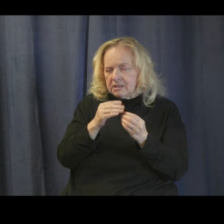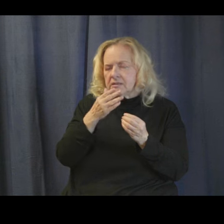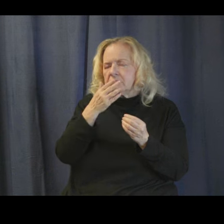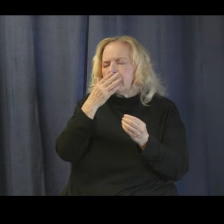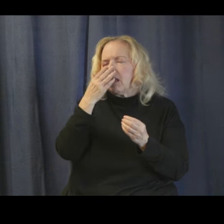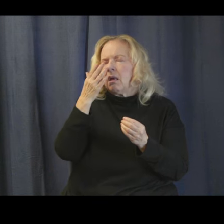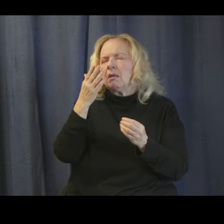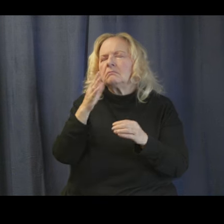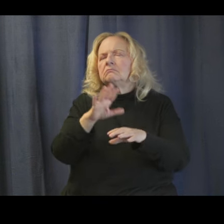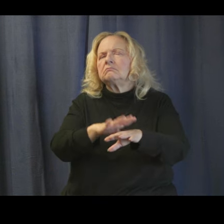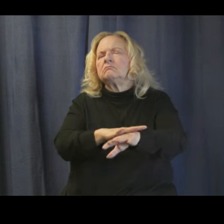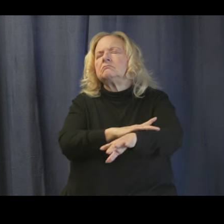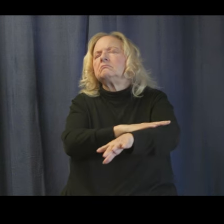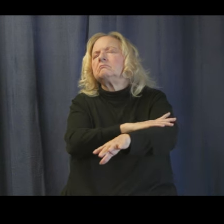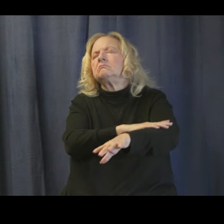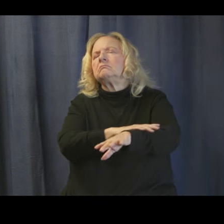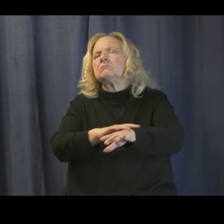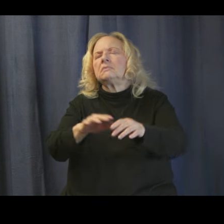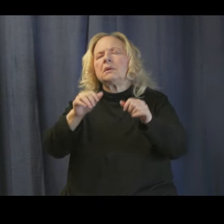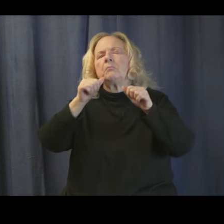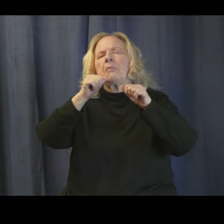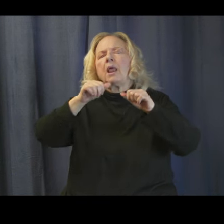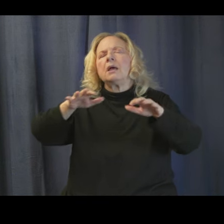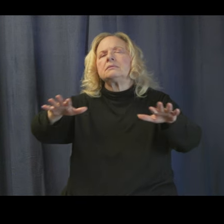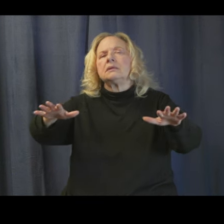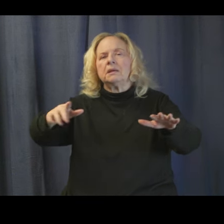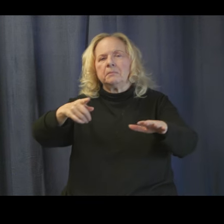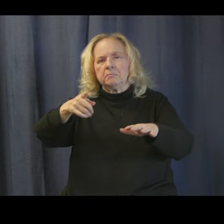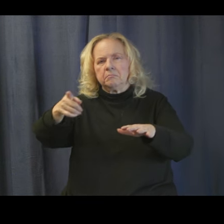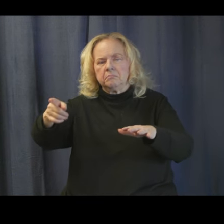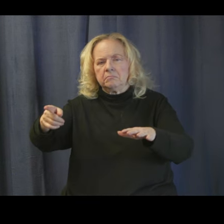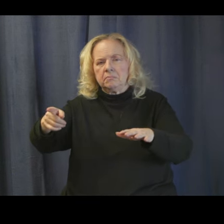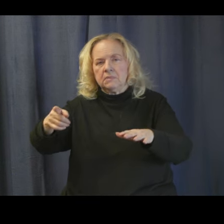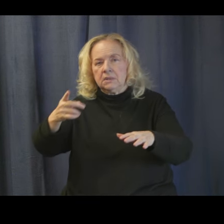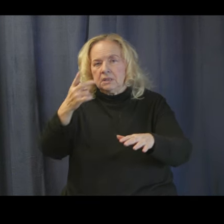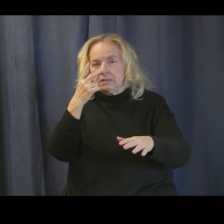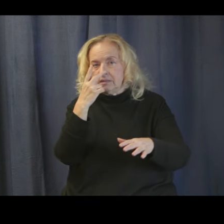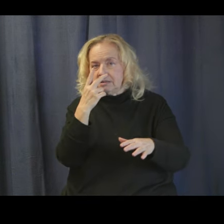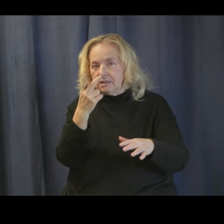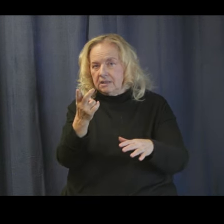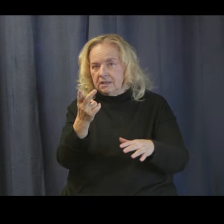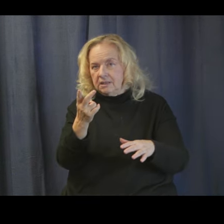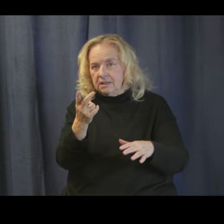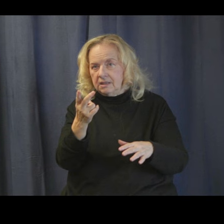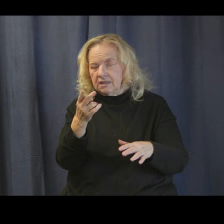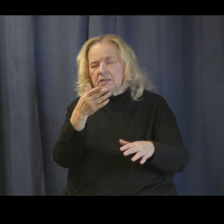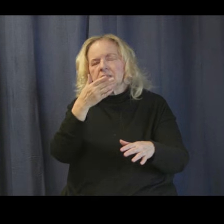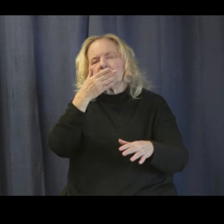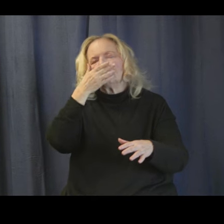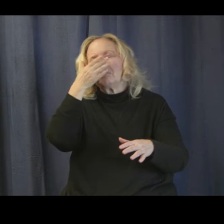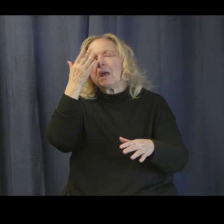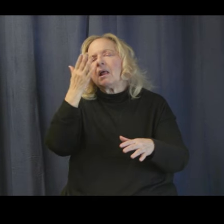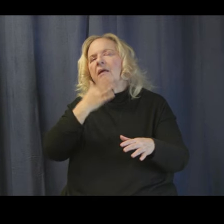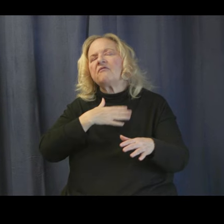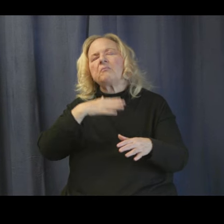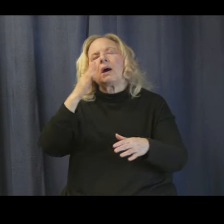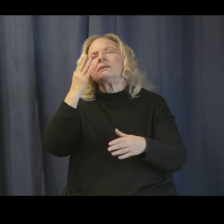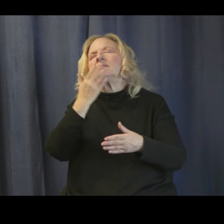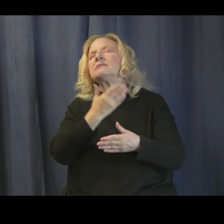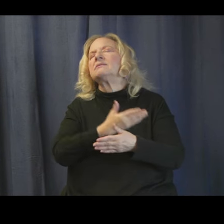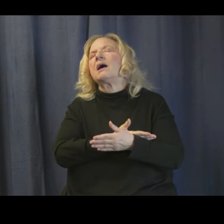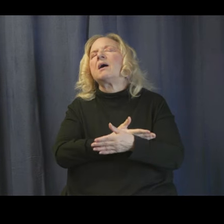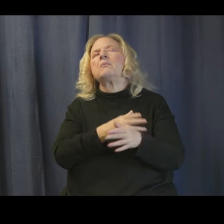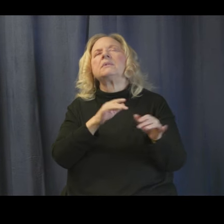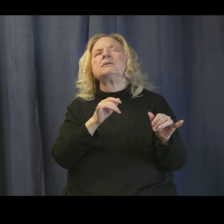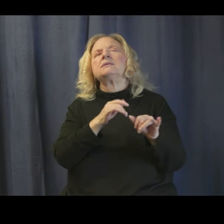he smelled the smell of raiment, and he blessed him. And he said, see, the smell of my son